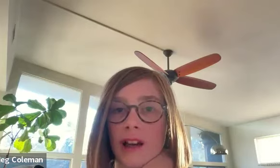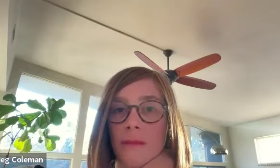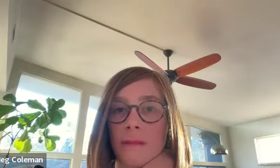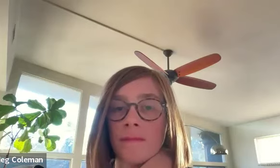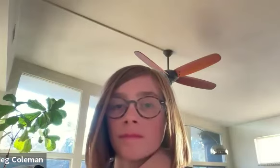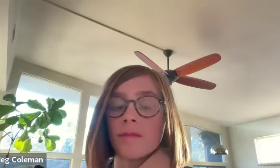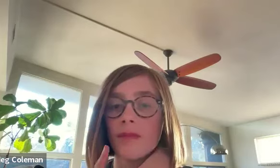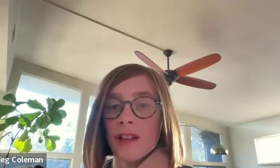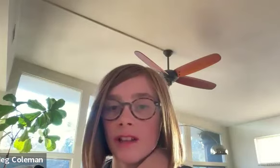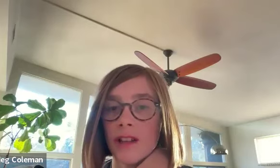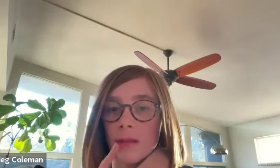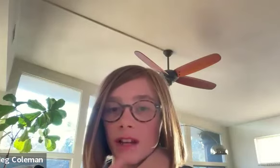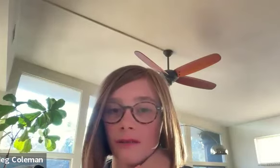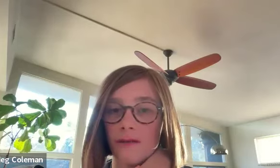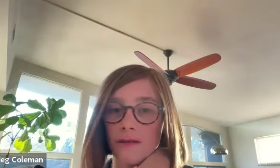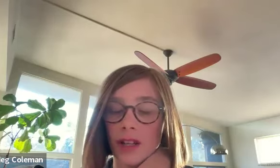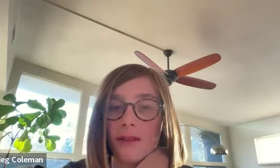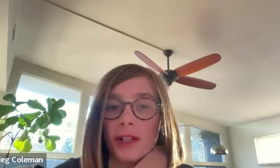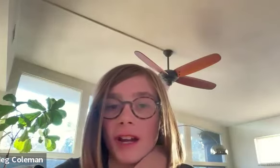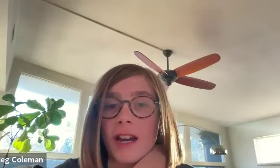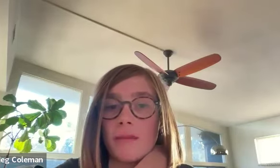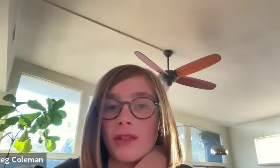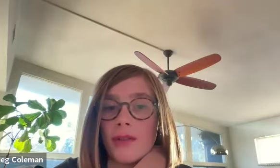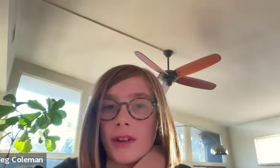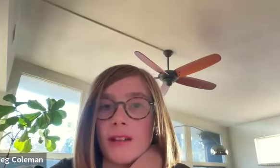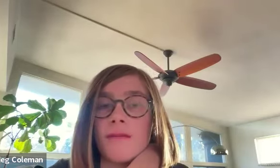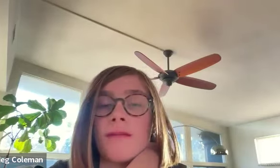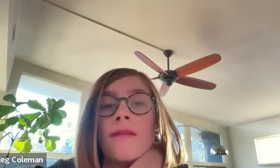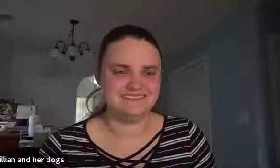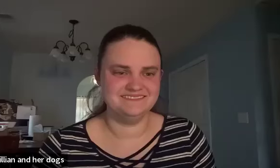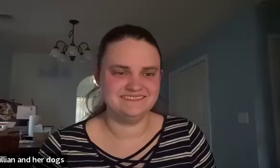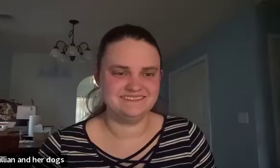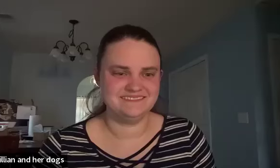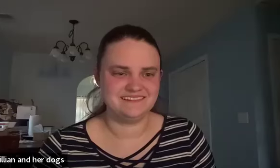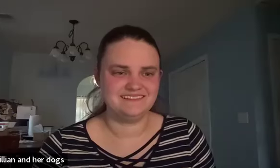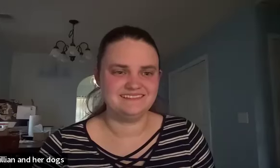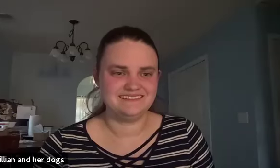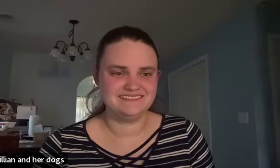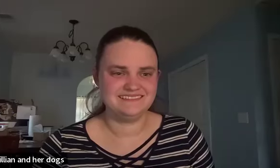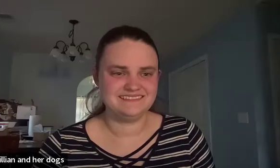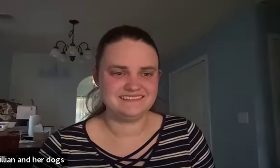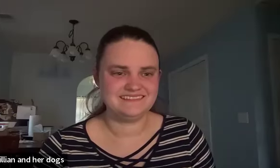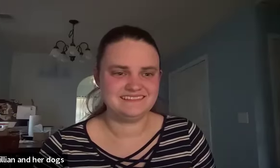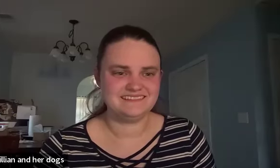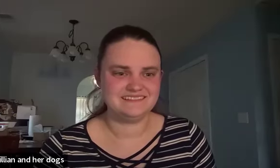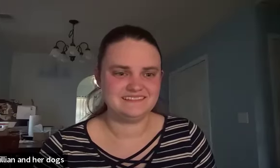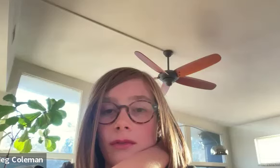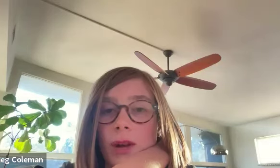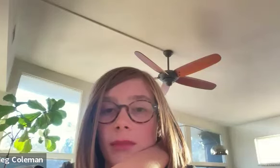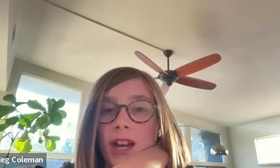ASL. I've forgotten most of it. Mhm. And I think that might have been from